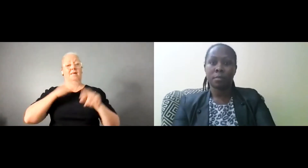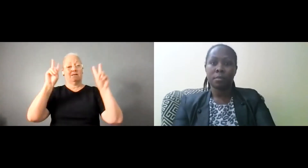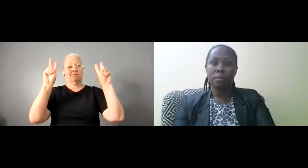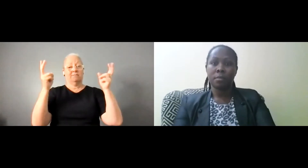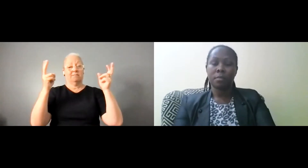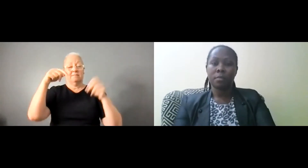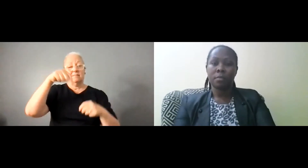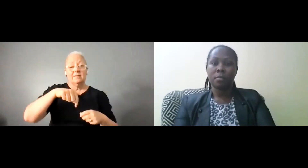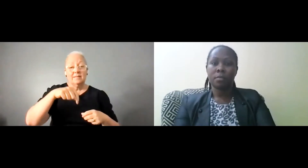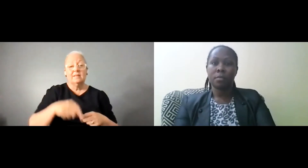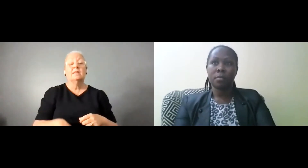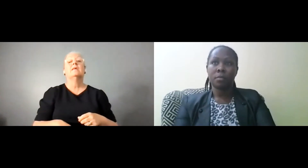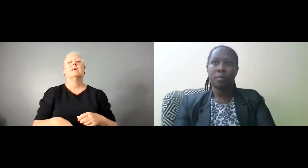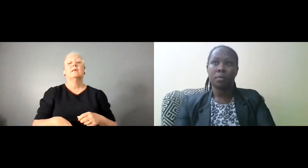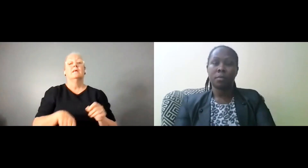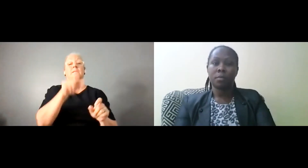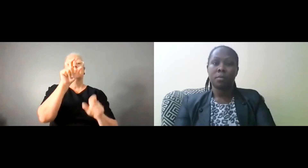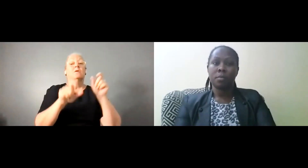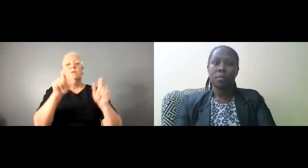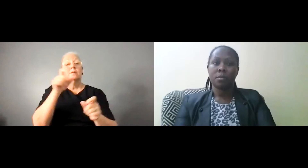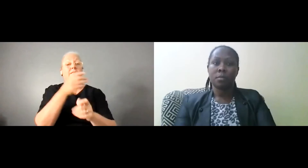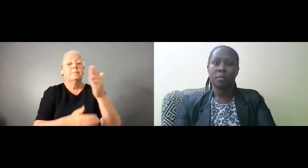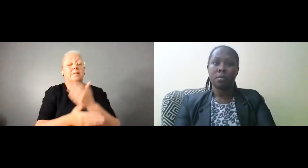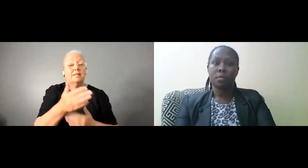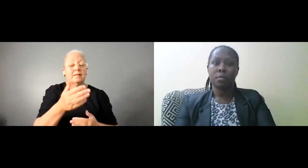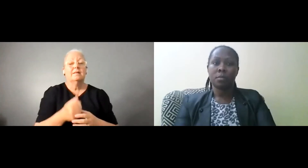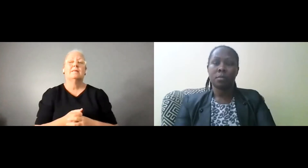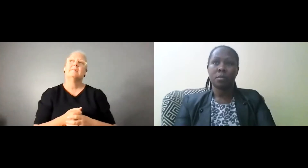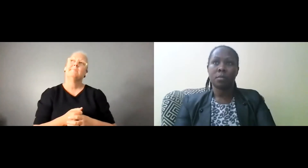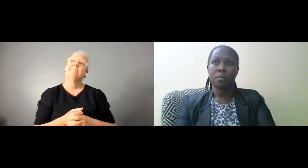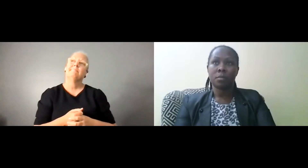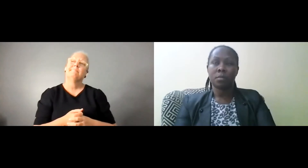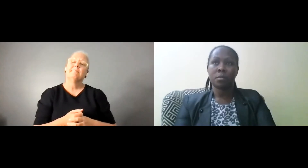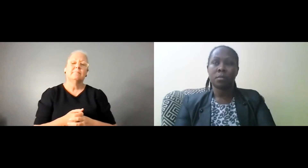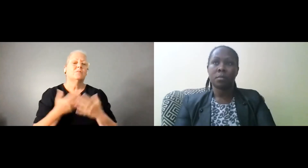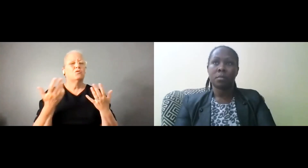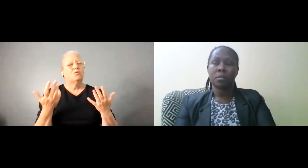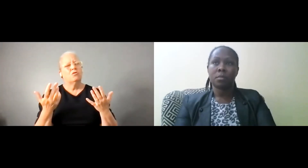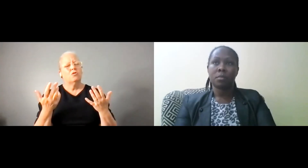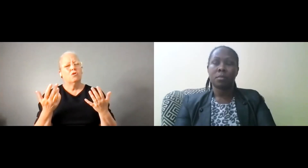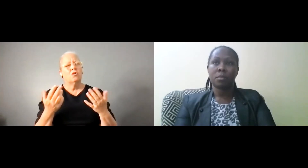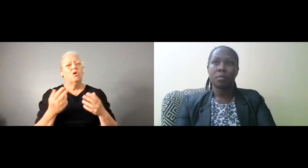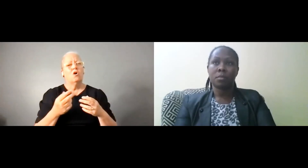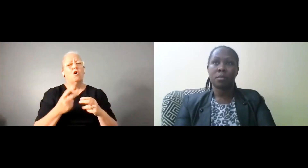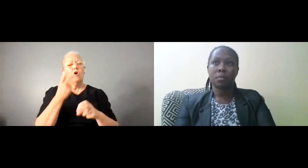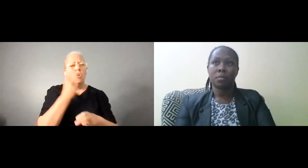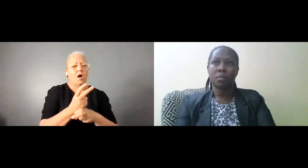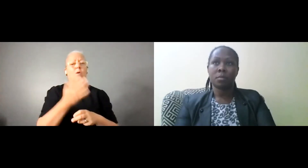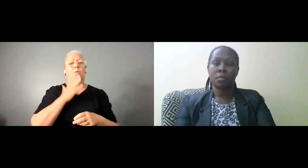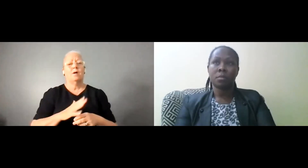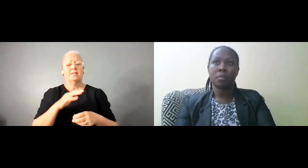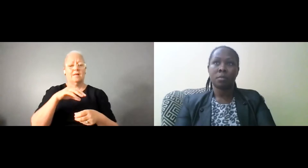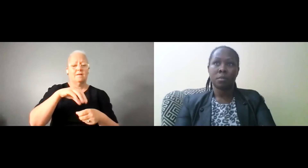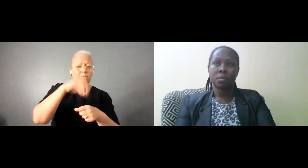with disability, it's difficult to vote and to be elected because the law